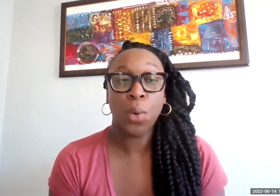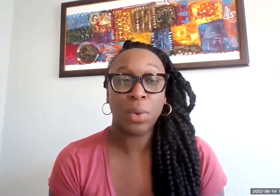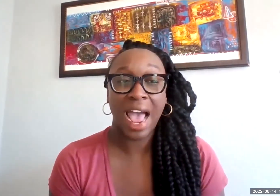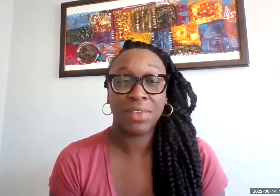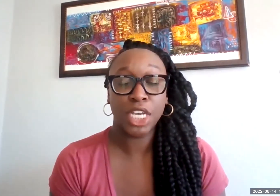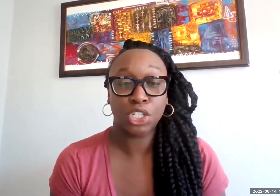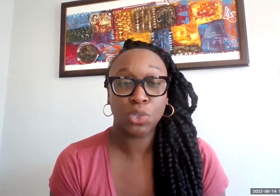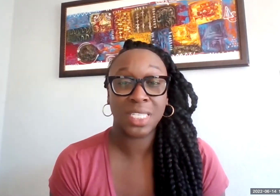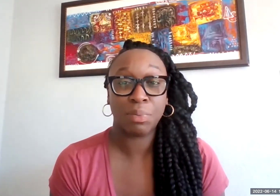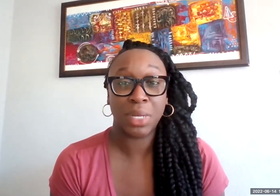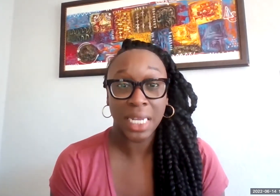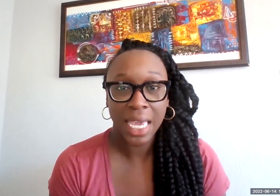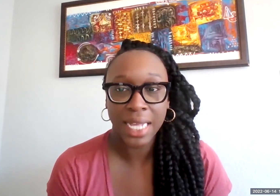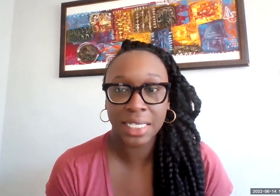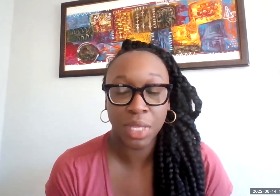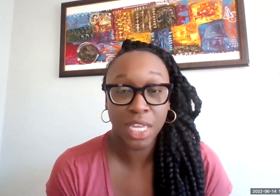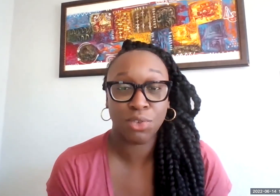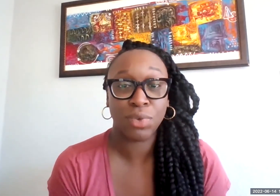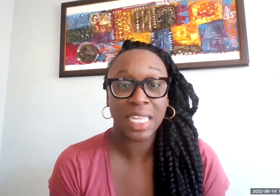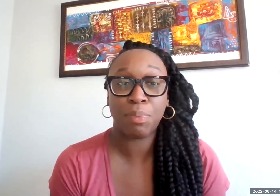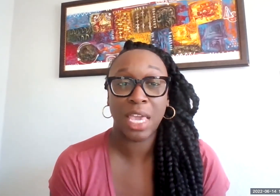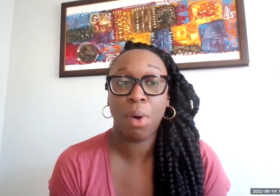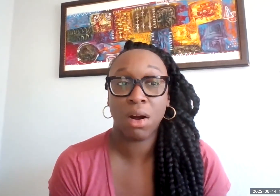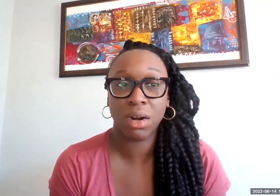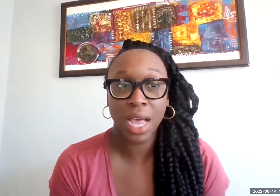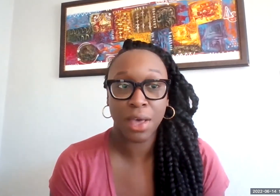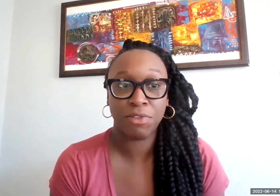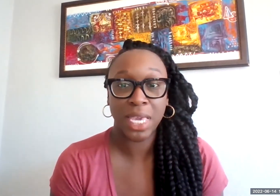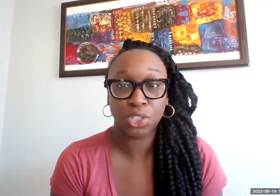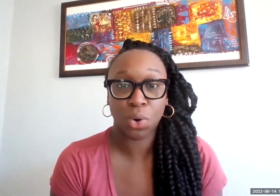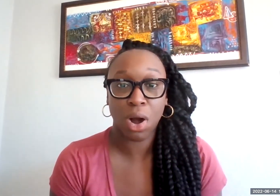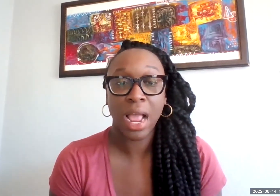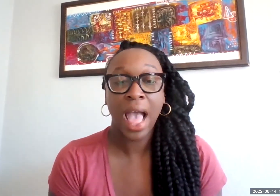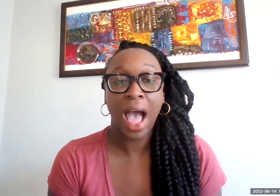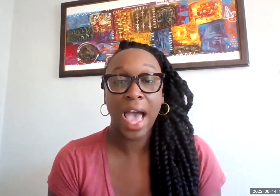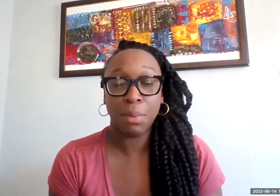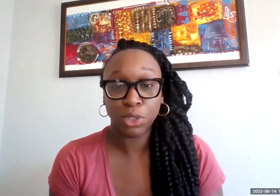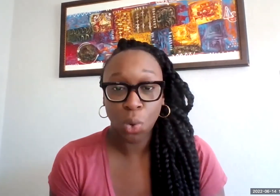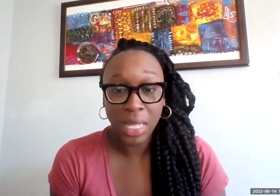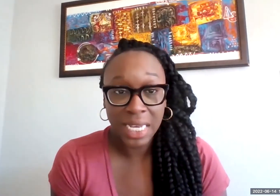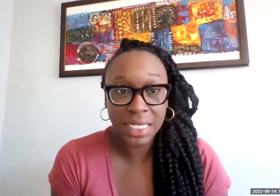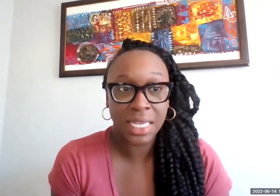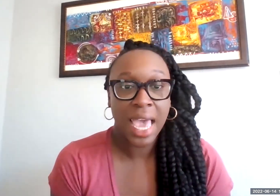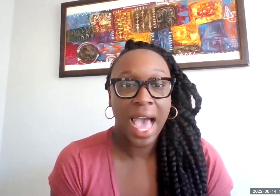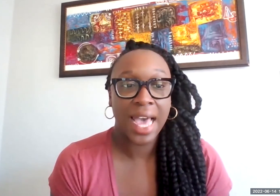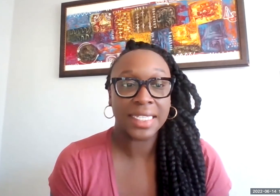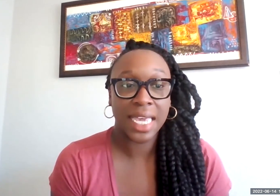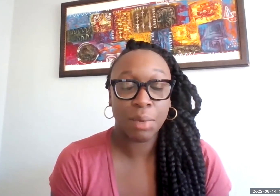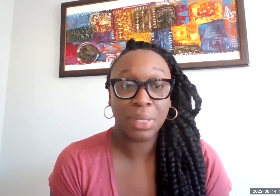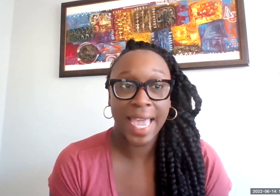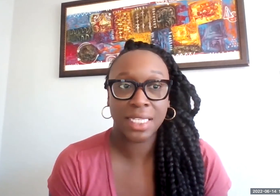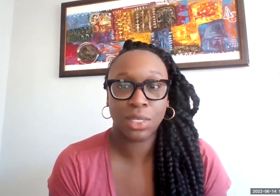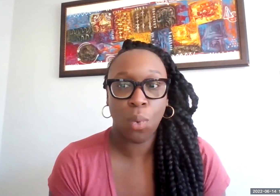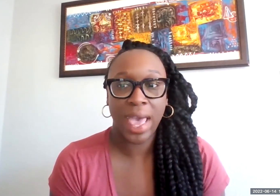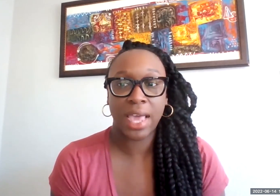placements, we were having issues with stability, and stability is a really big part of making sure emotional wellness is